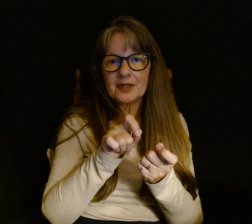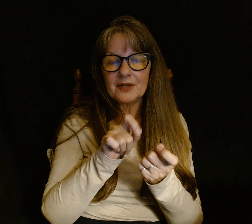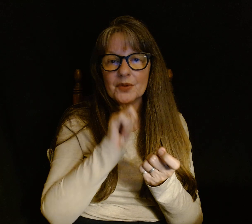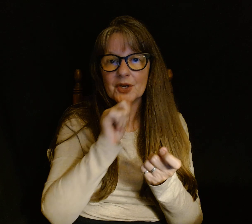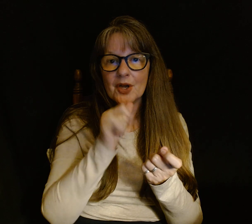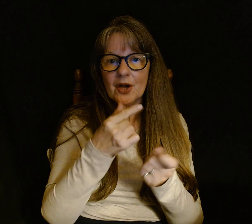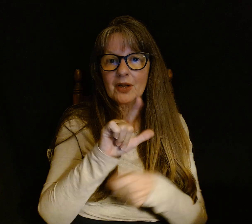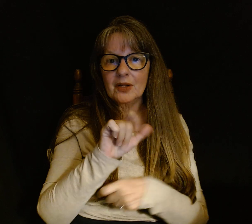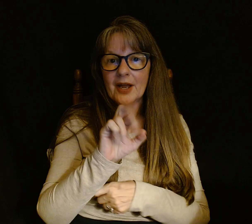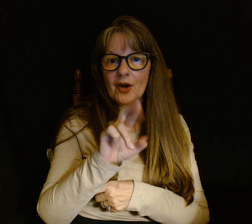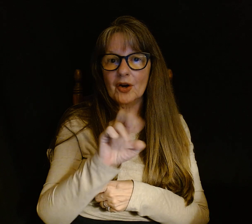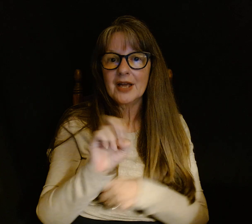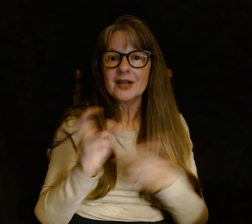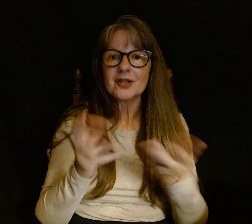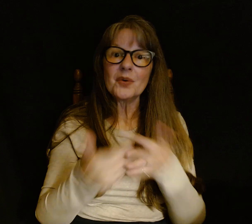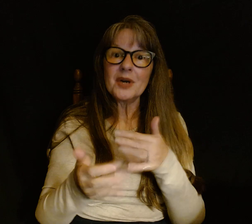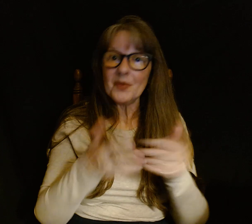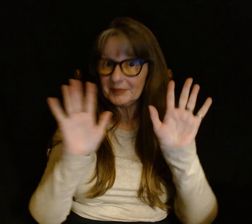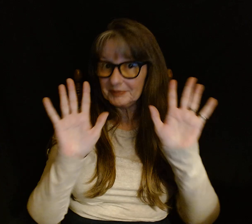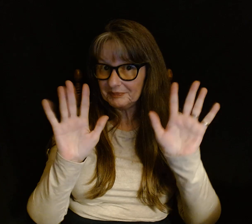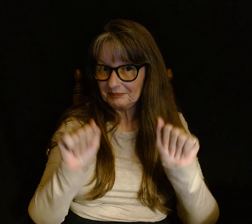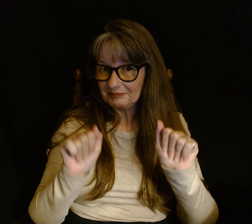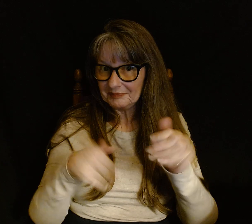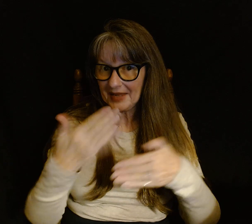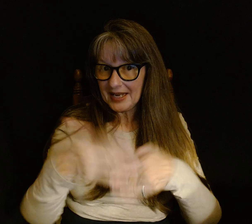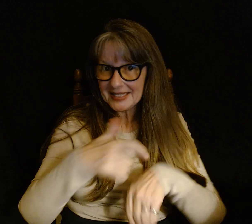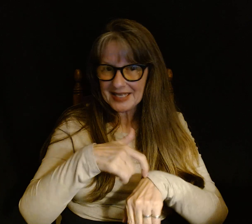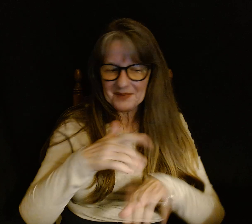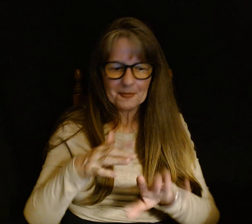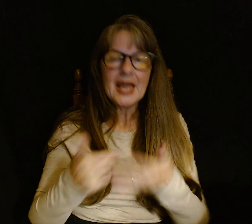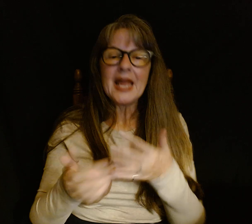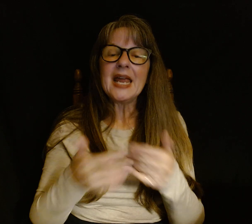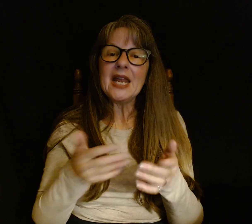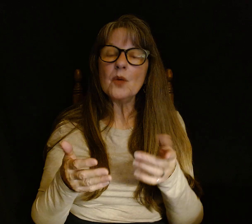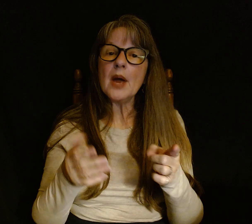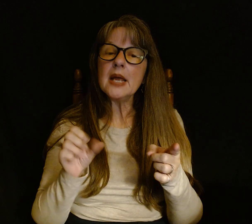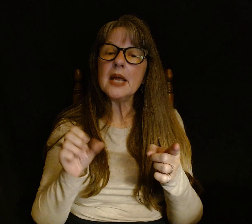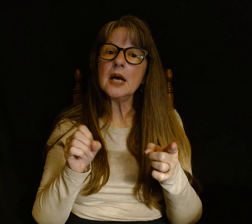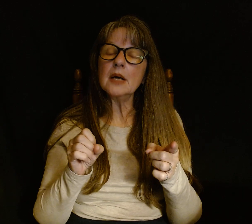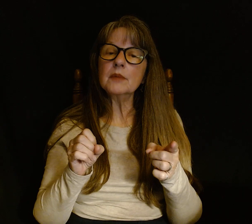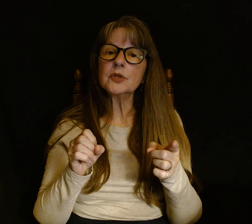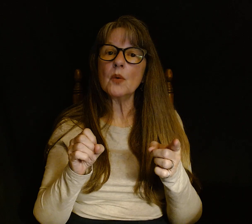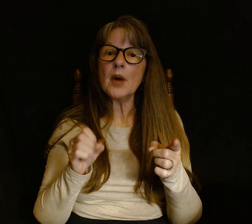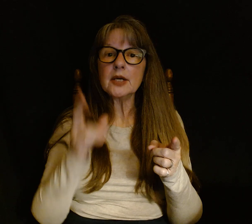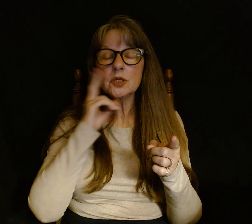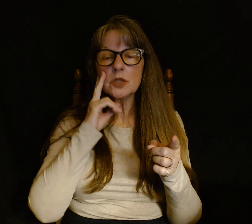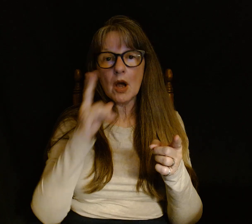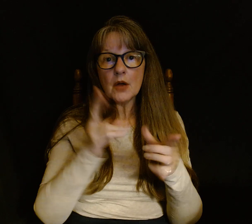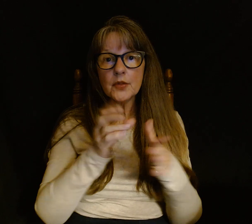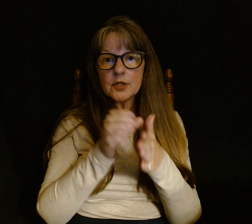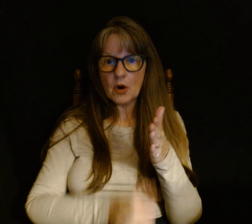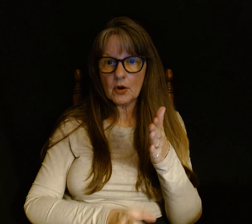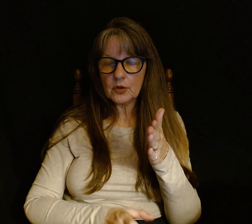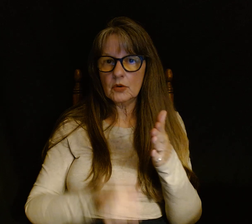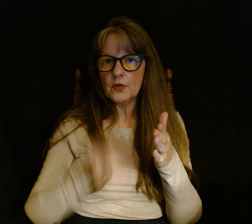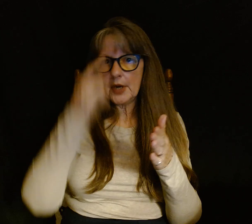for the non-glare. So anyway, next time. Anyway, so I saw this article that I thought